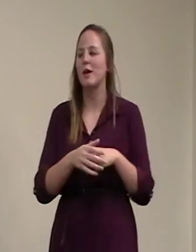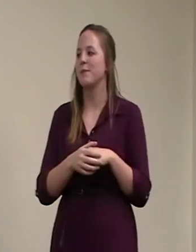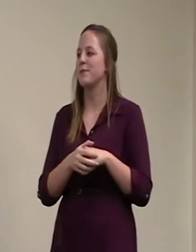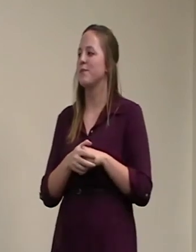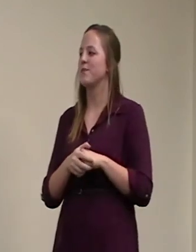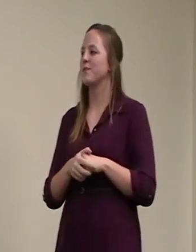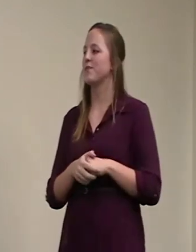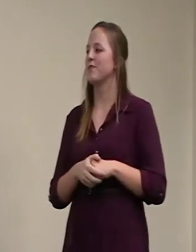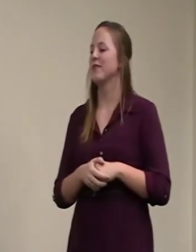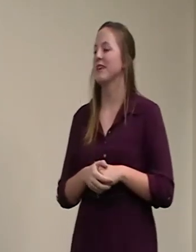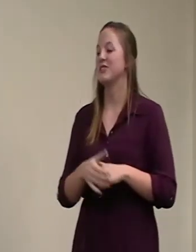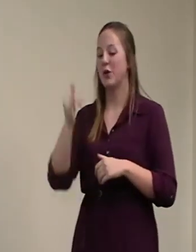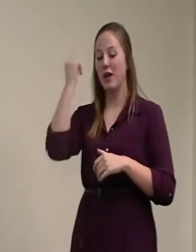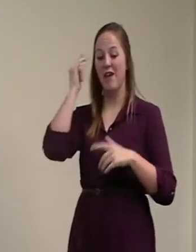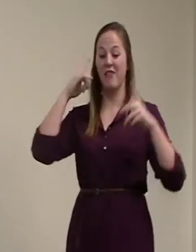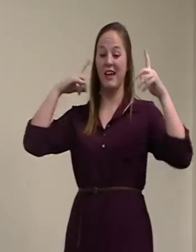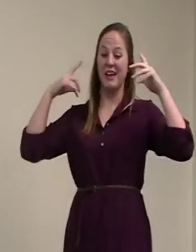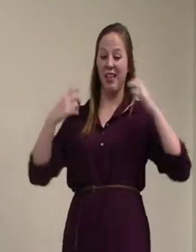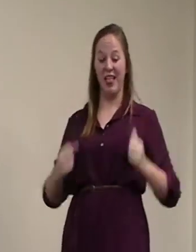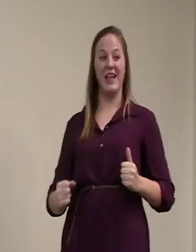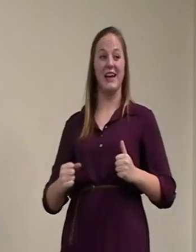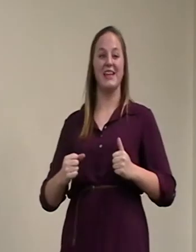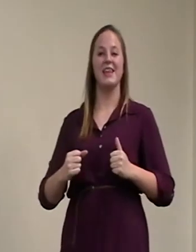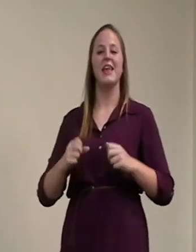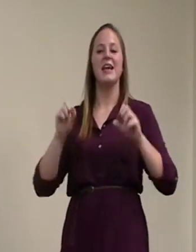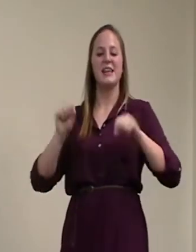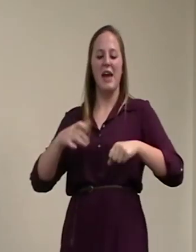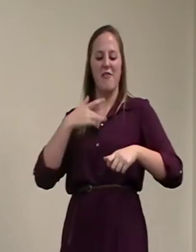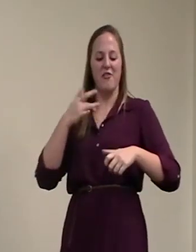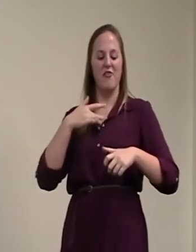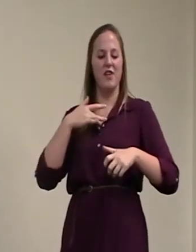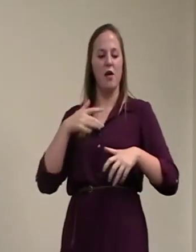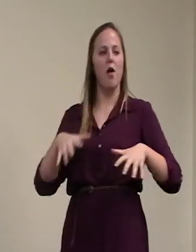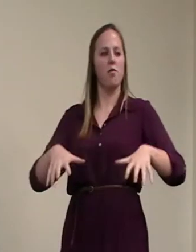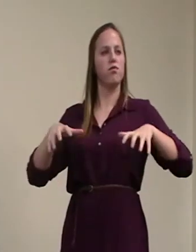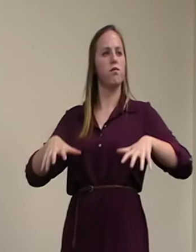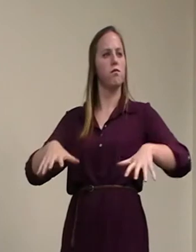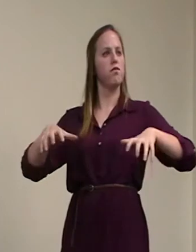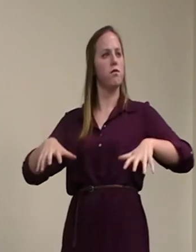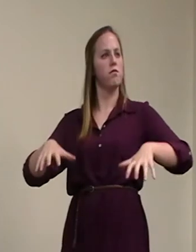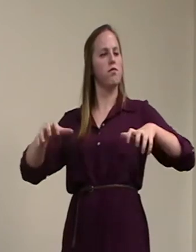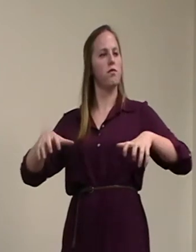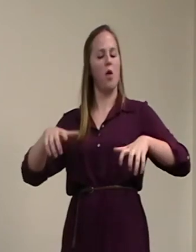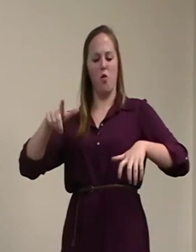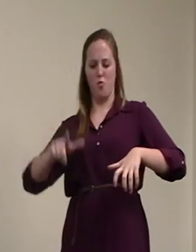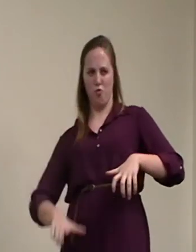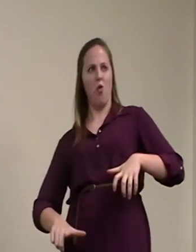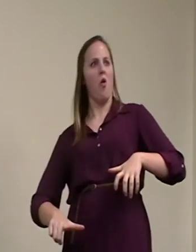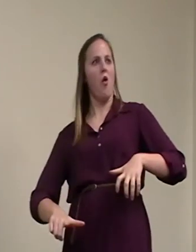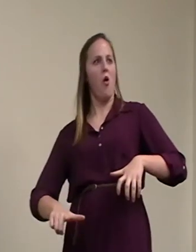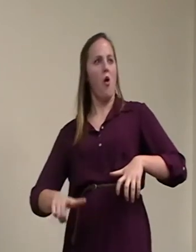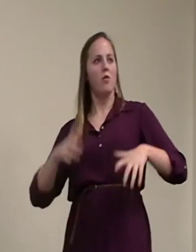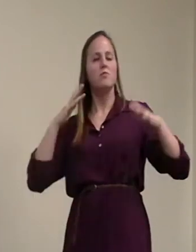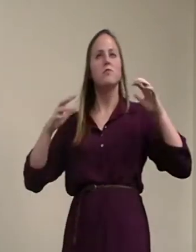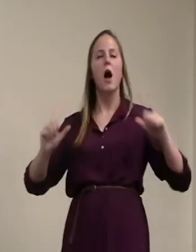losses, they can feel vibrations, they know some of those low pitch sounds, but the high pitches, bird makes a sound,